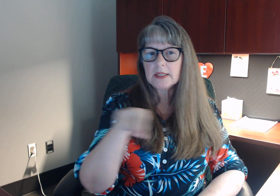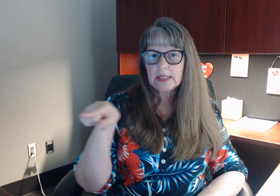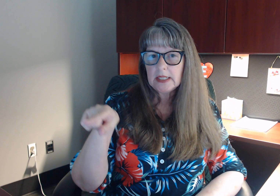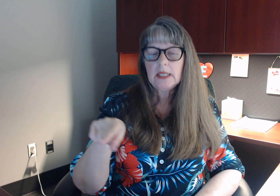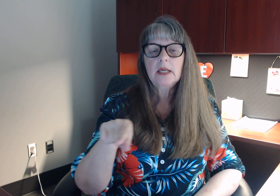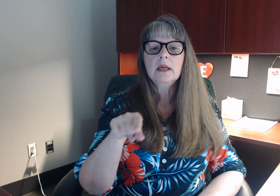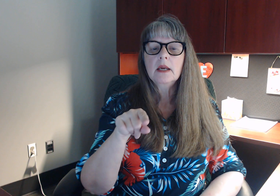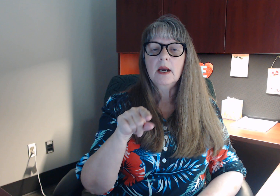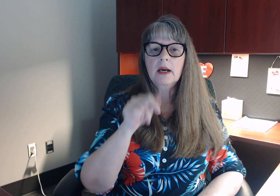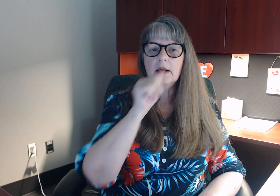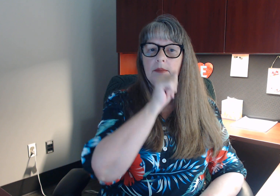Z,